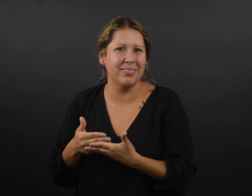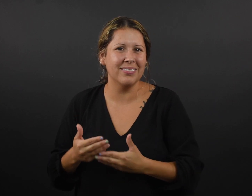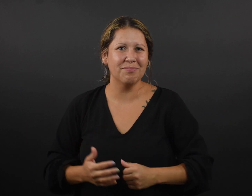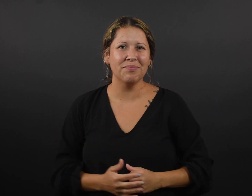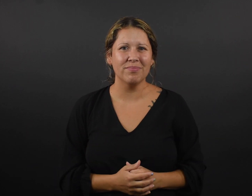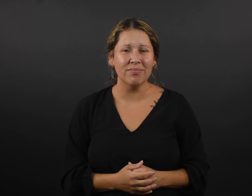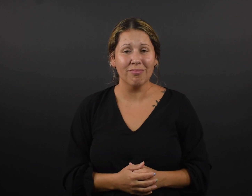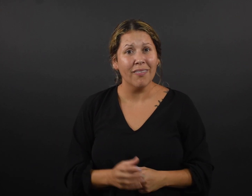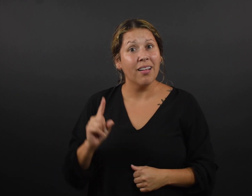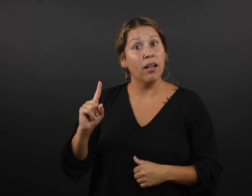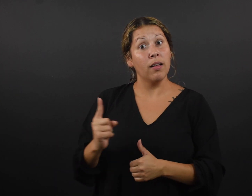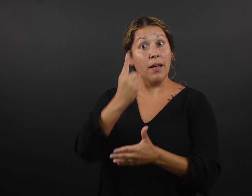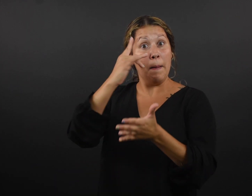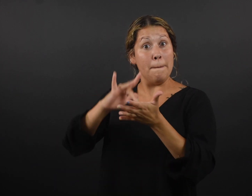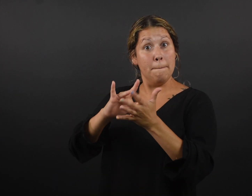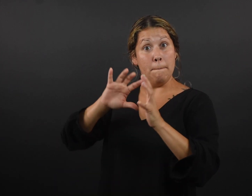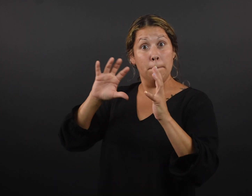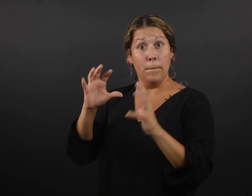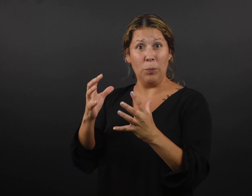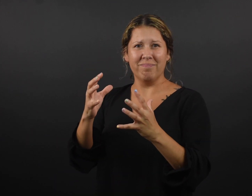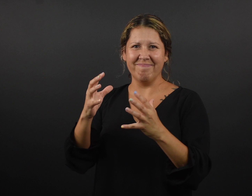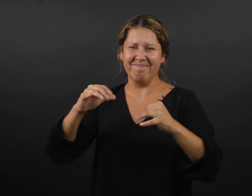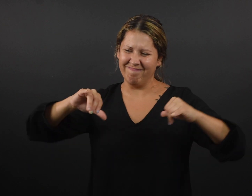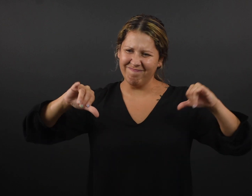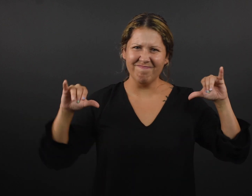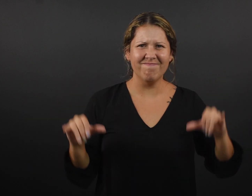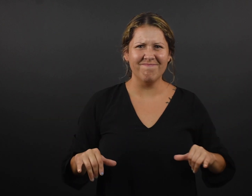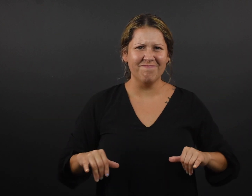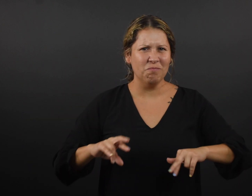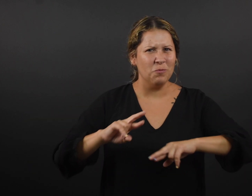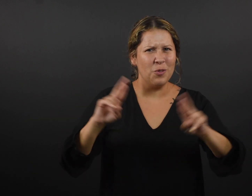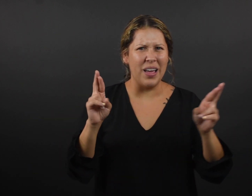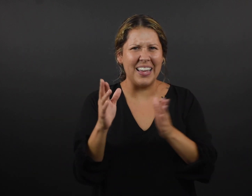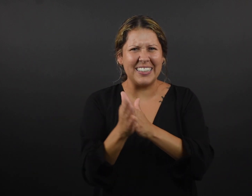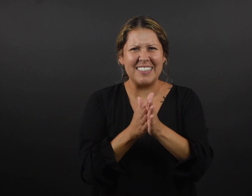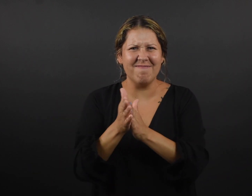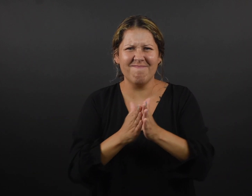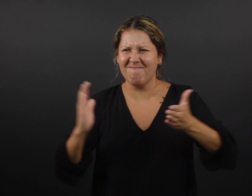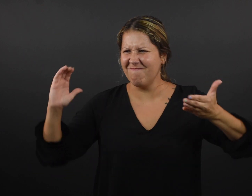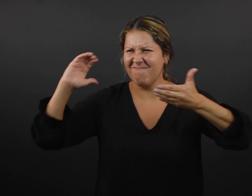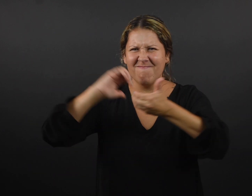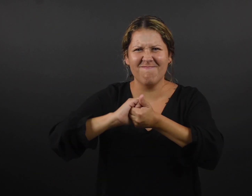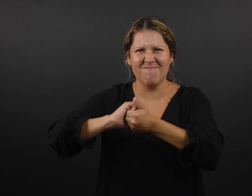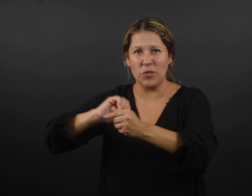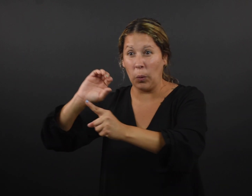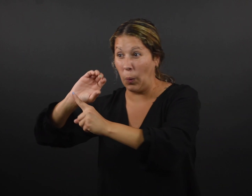and their babies. Nitamising Gimishkikinan is here to stay and ready to bridge the